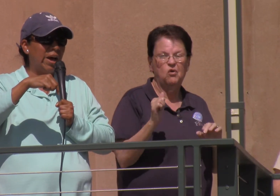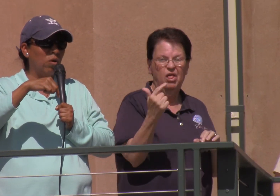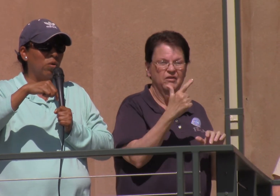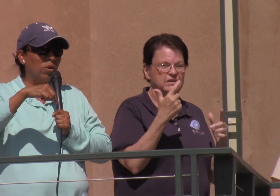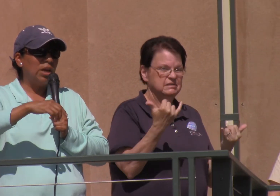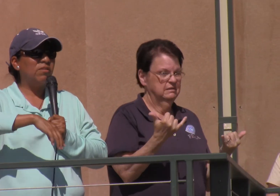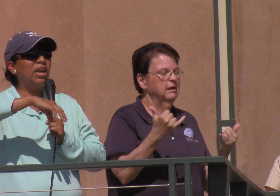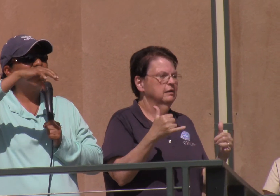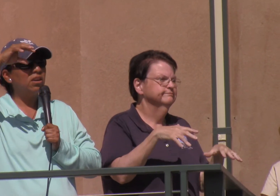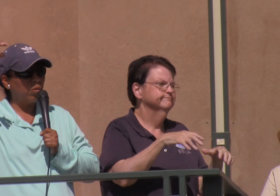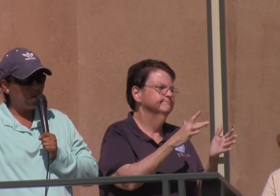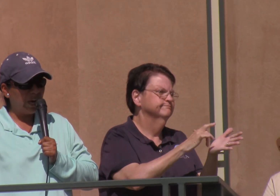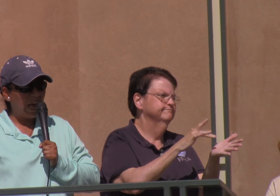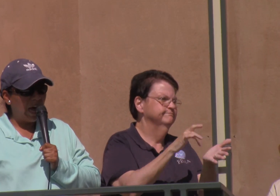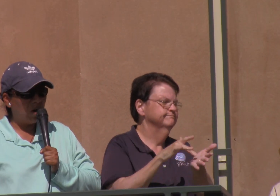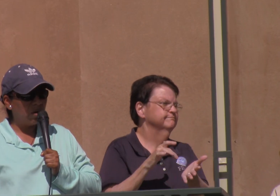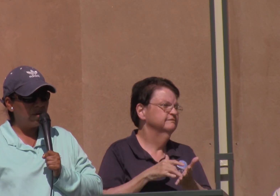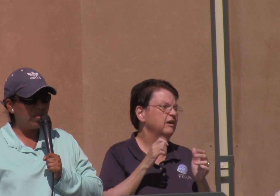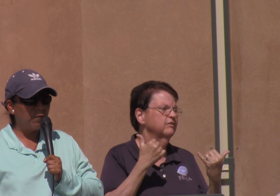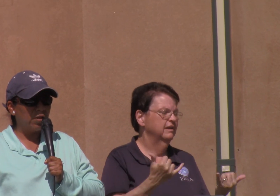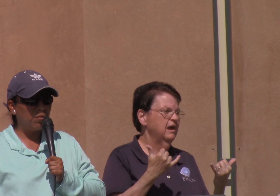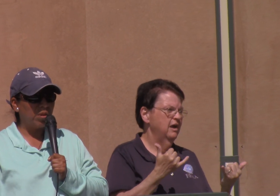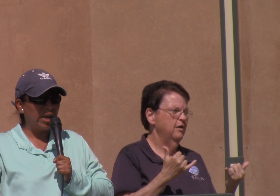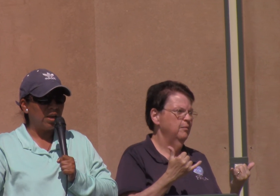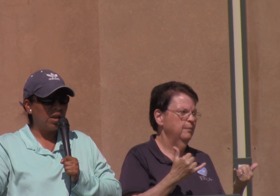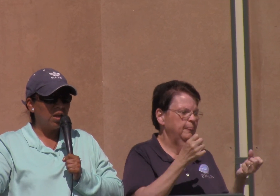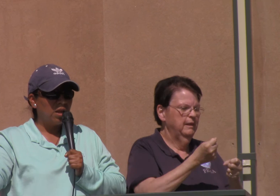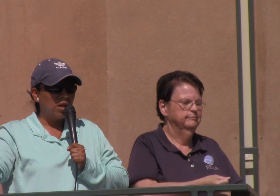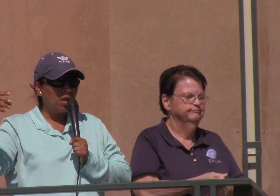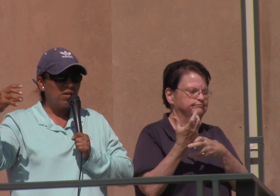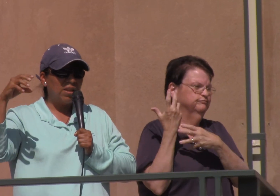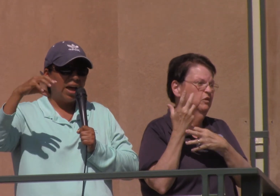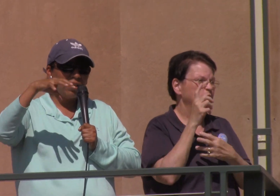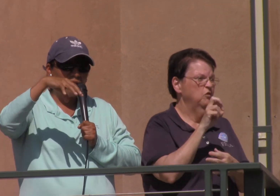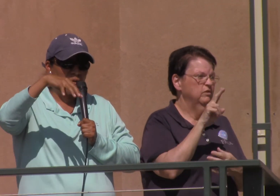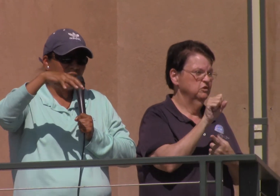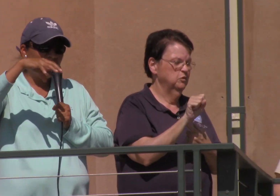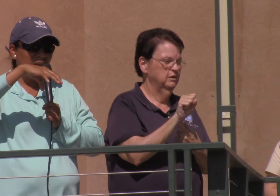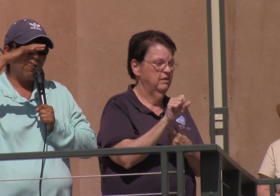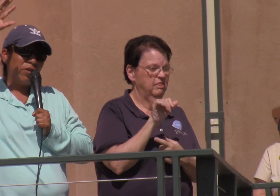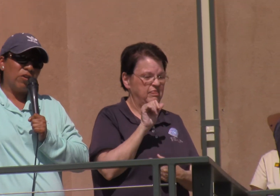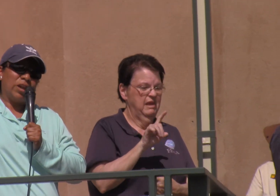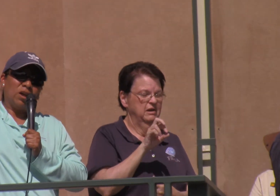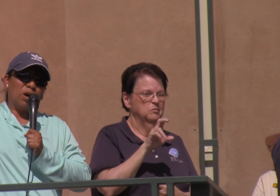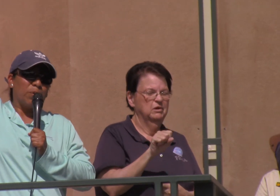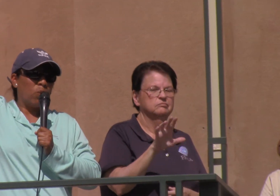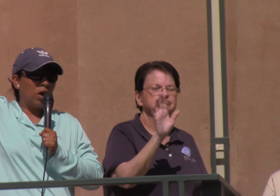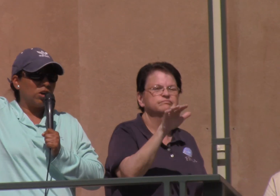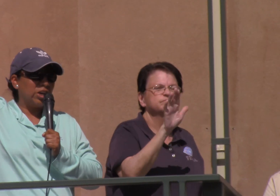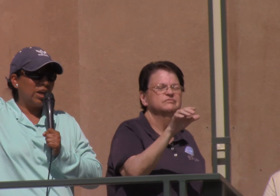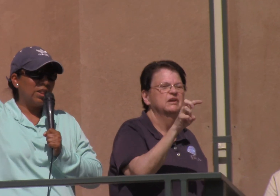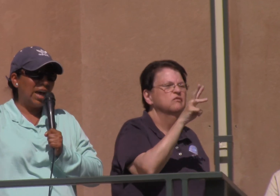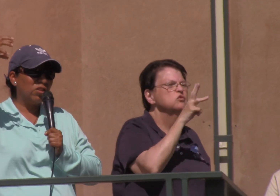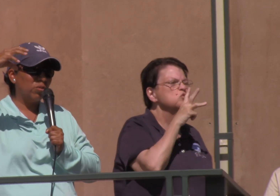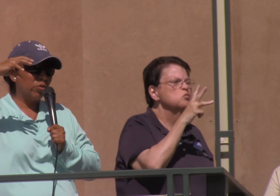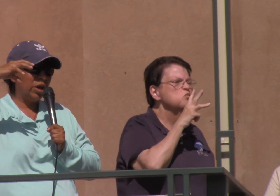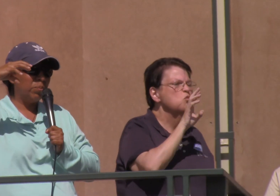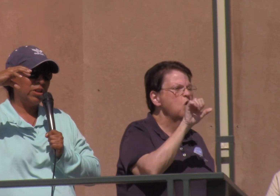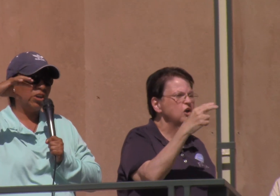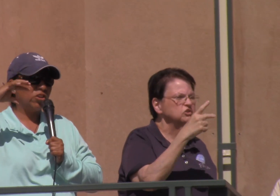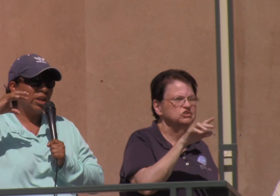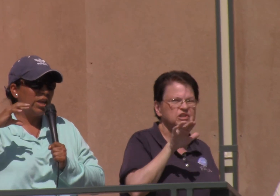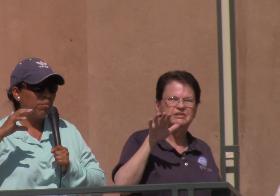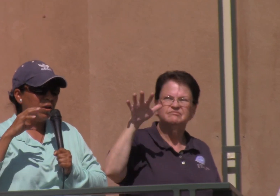right now, is get the debris out of the floodplain. Because that debris, if you're in the upper watershed, that